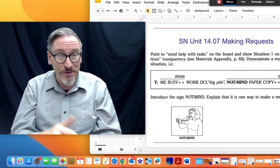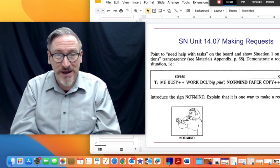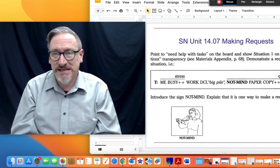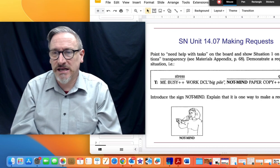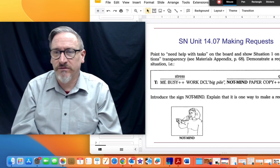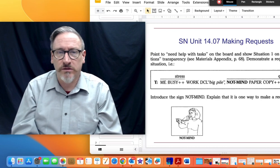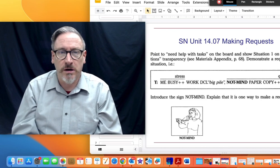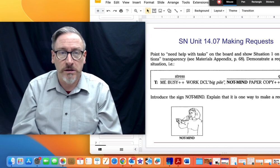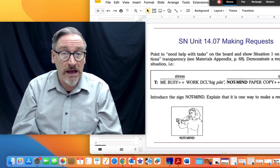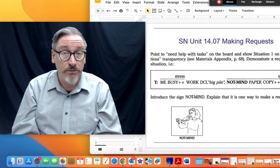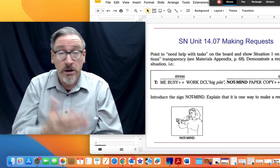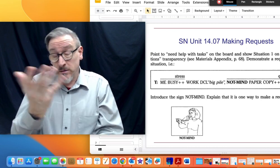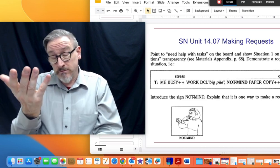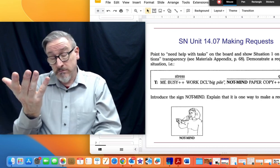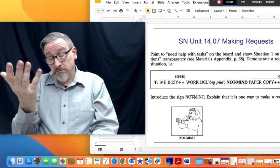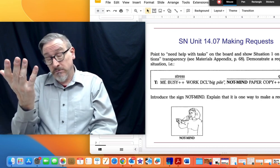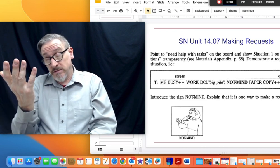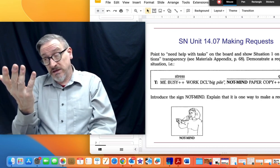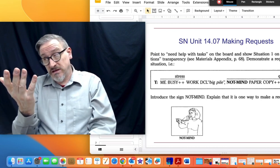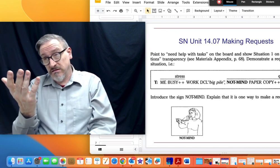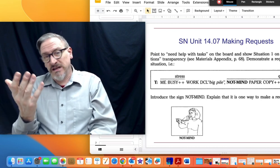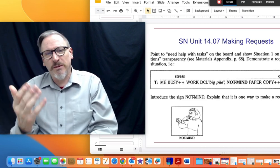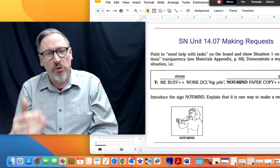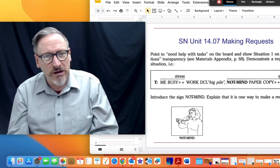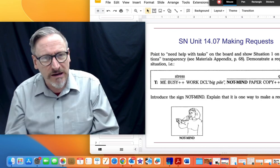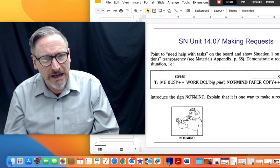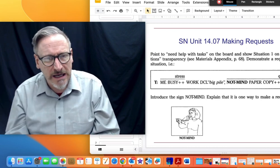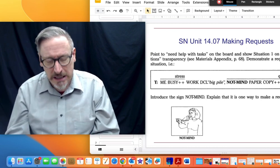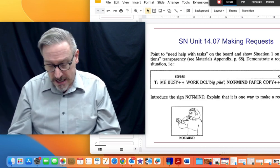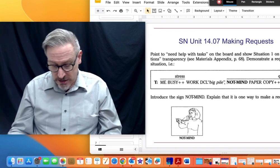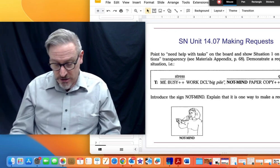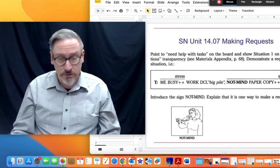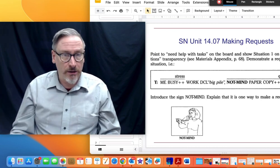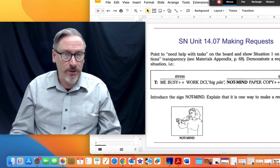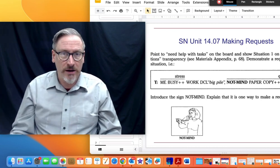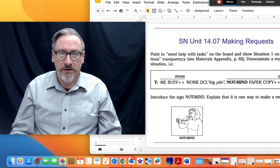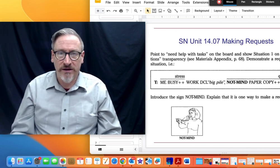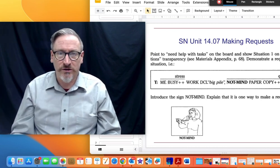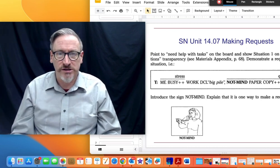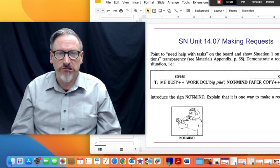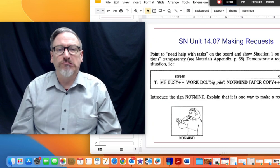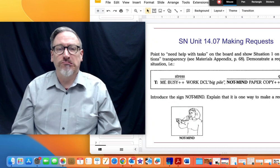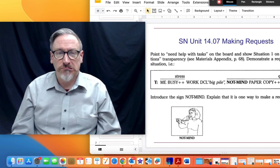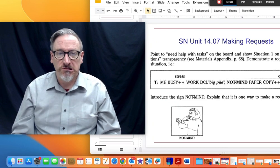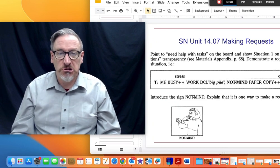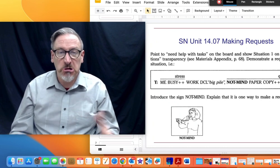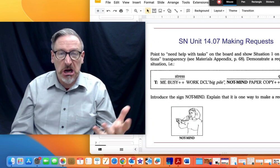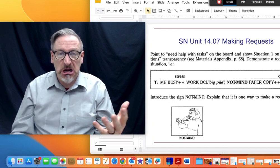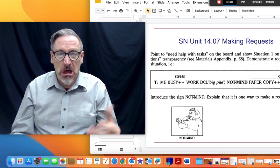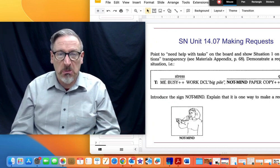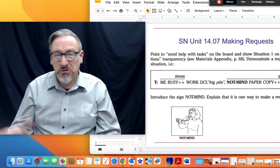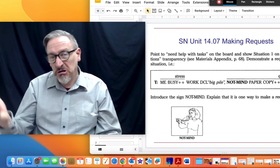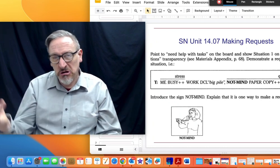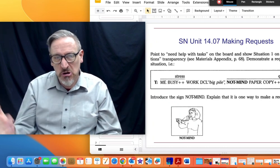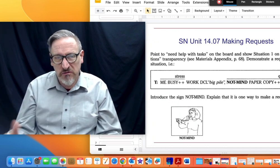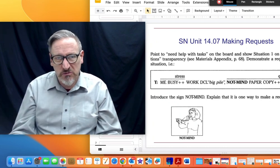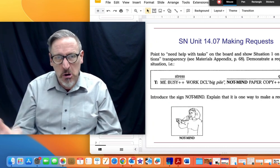you're going to be asking for help, they're a little bit more inclined to help you out than if you're just like, "Dude, I need